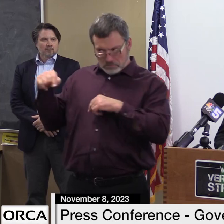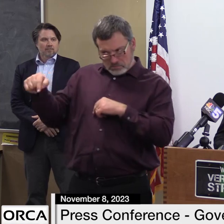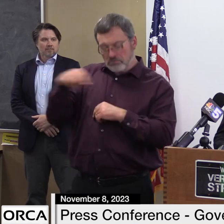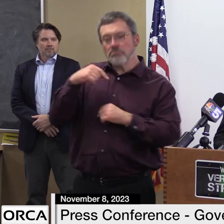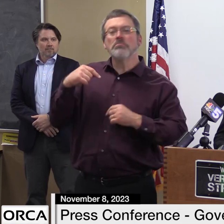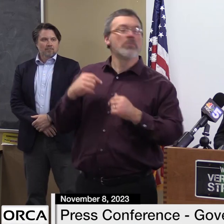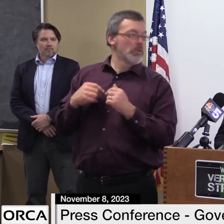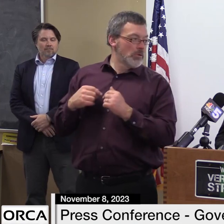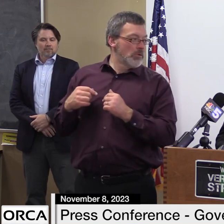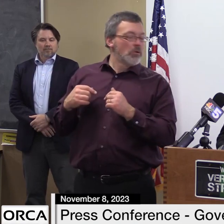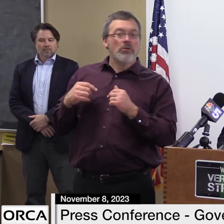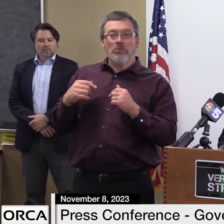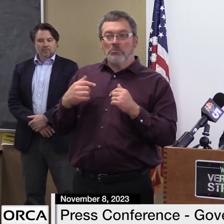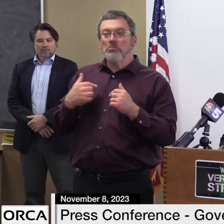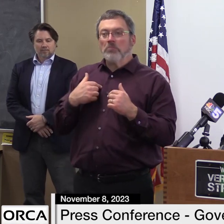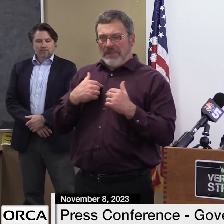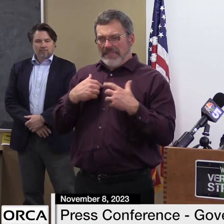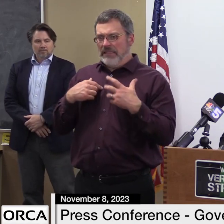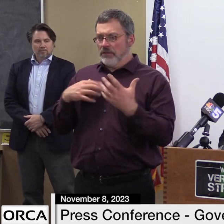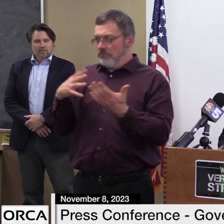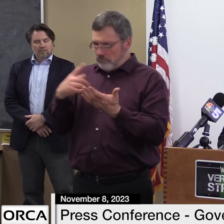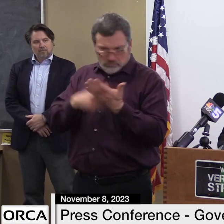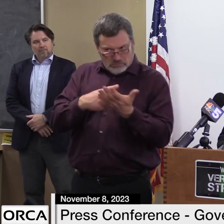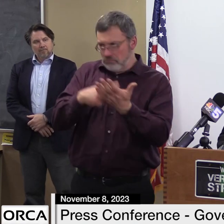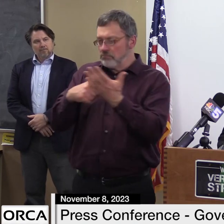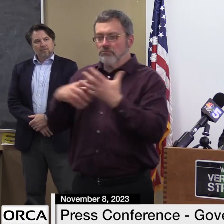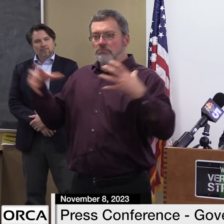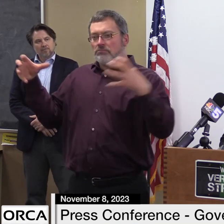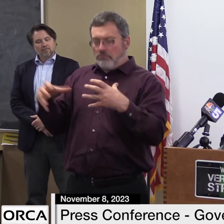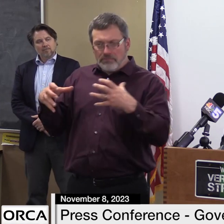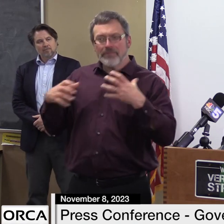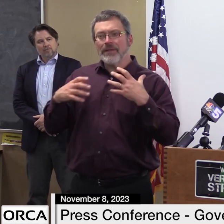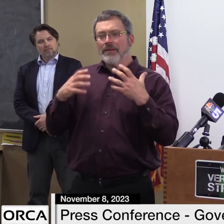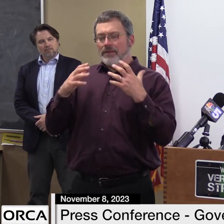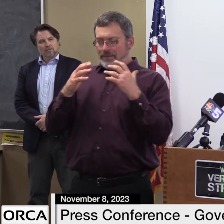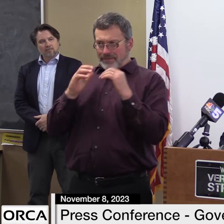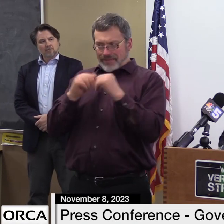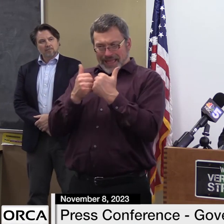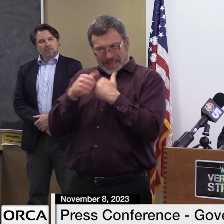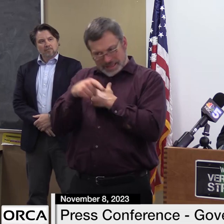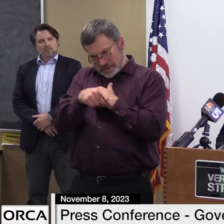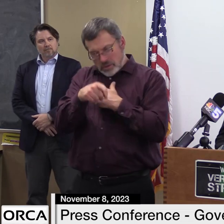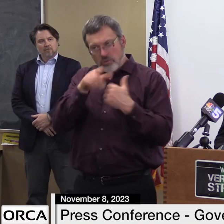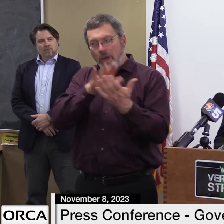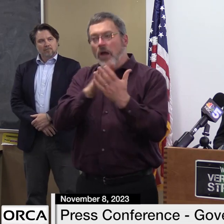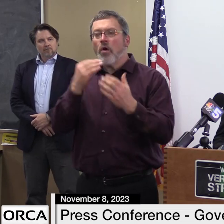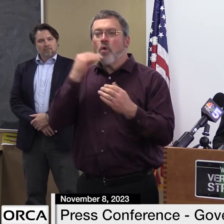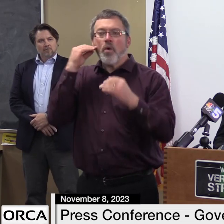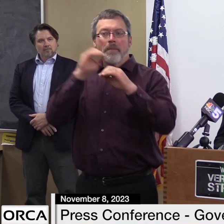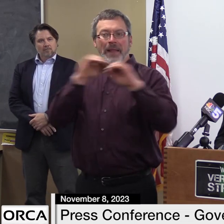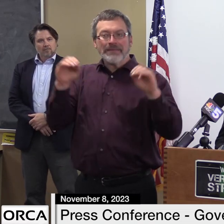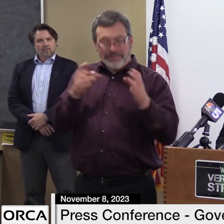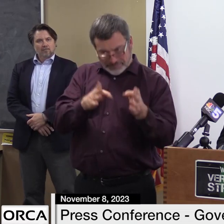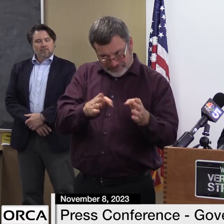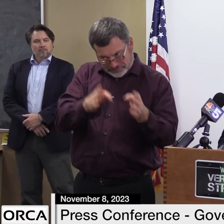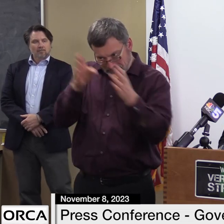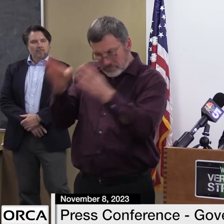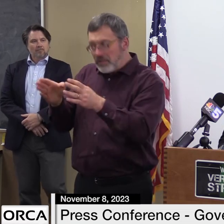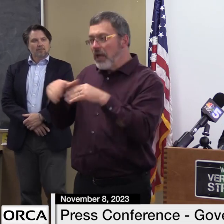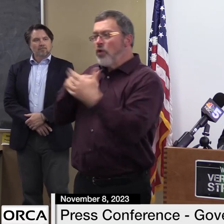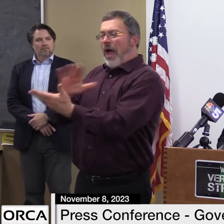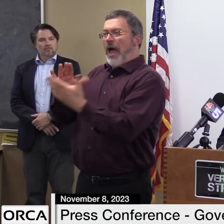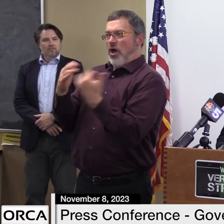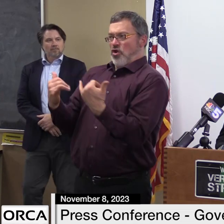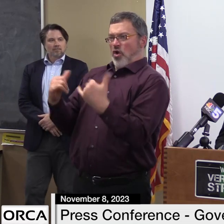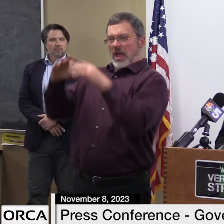We've been working in a working group that's been analyzing homelessness data, looking at current and previous housing studies, and we've been reviewing current